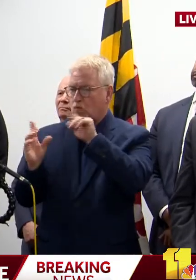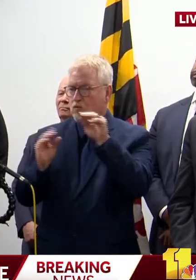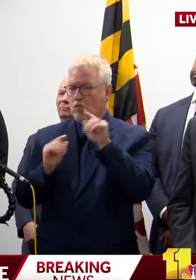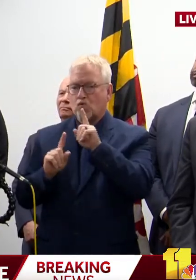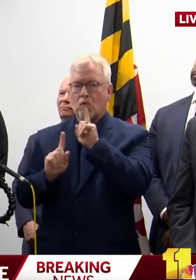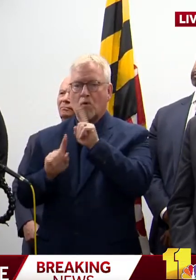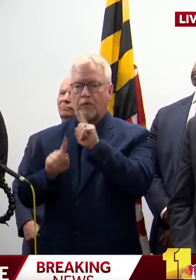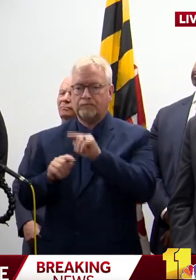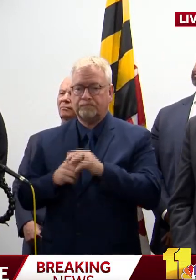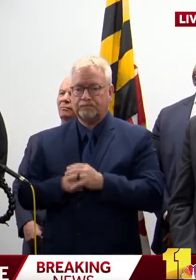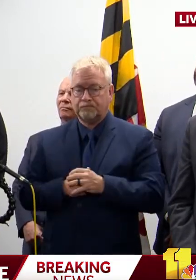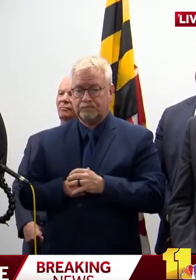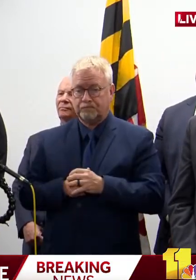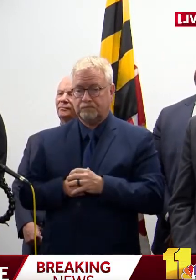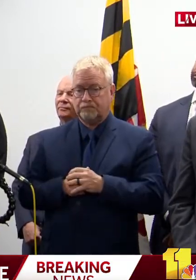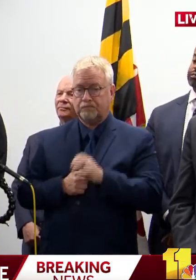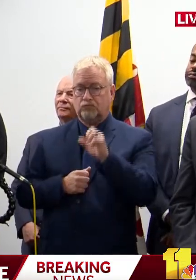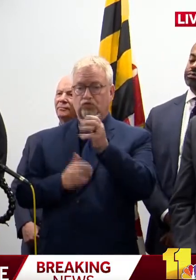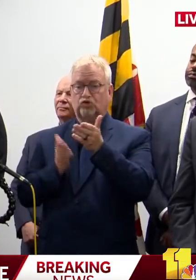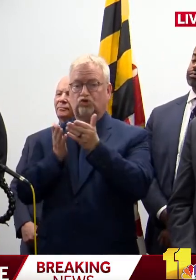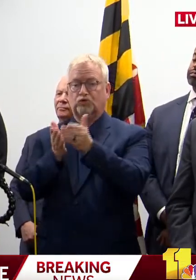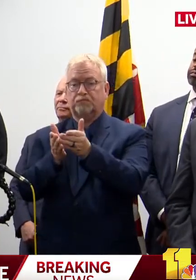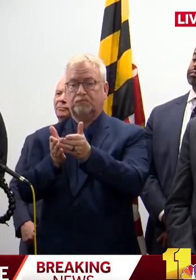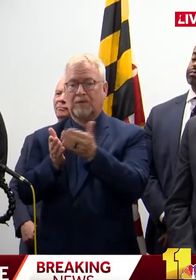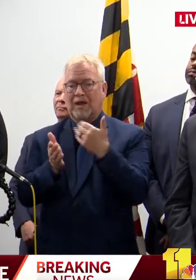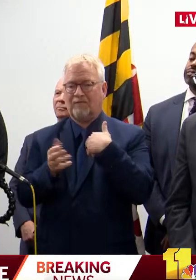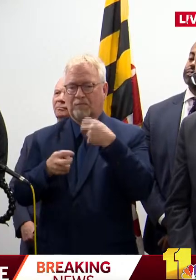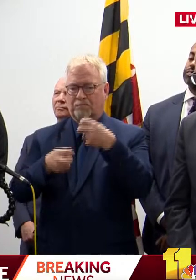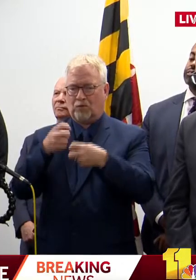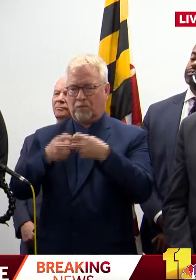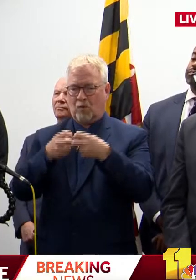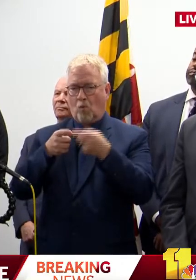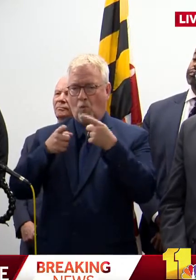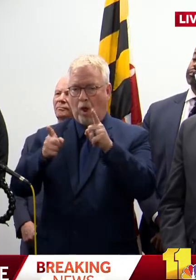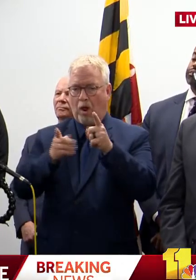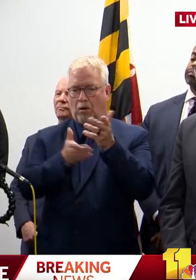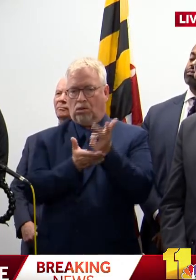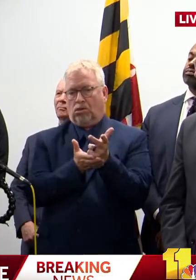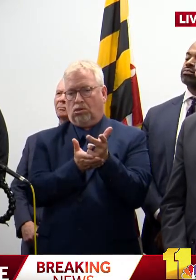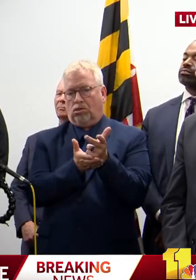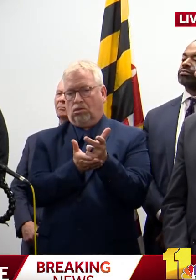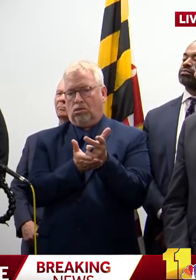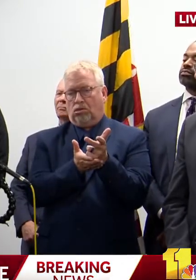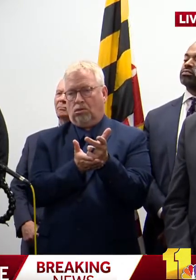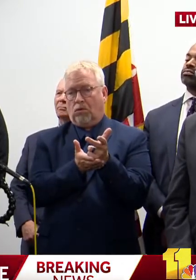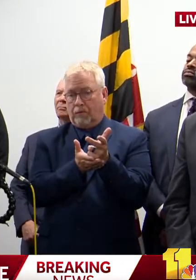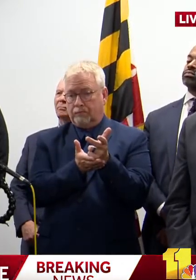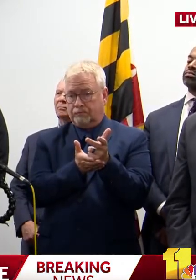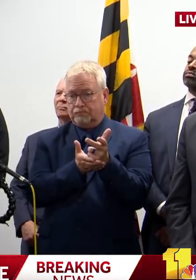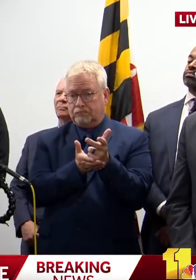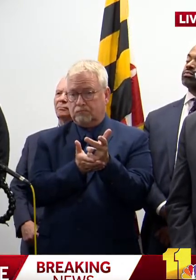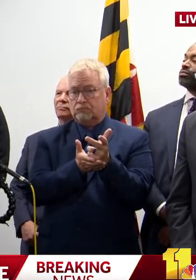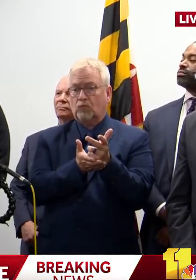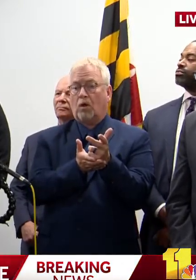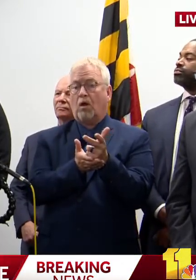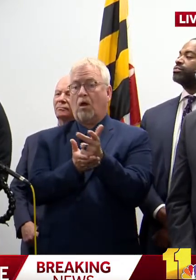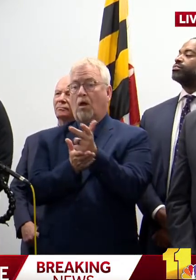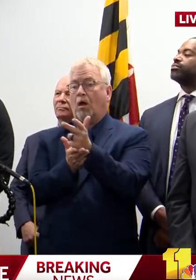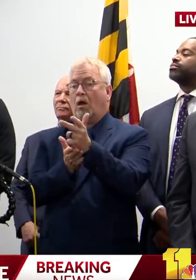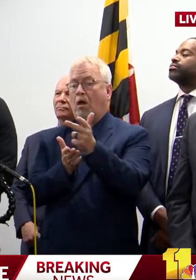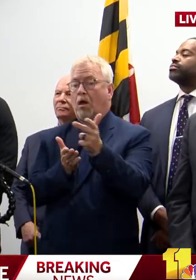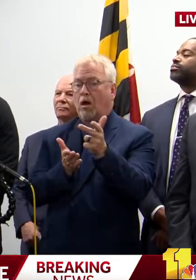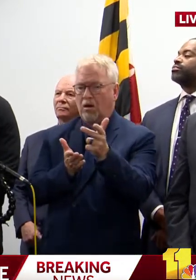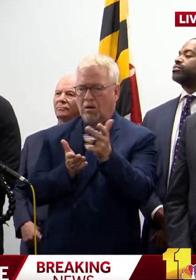engine failure before it got to port. There were some problems while it was at port. What do you know about the state of the ship as it was pulling out right before it hit that